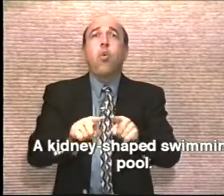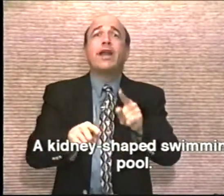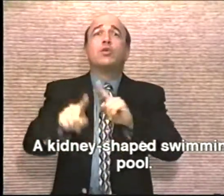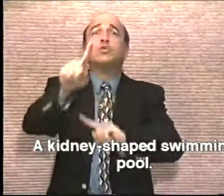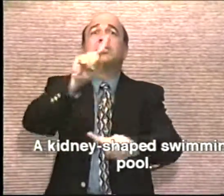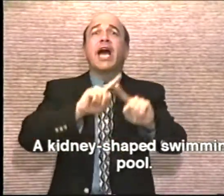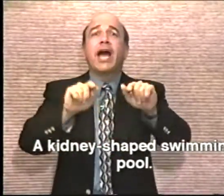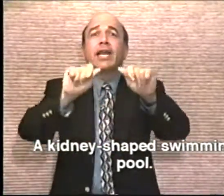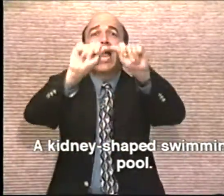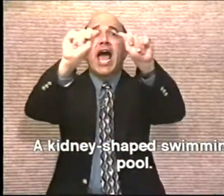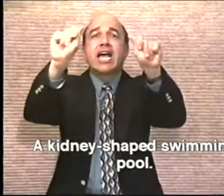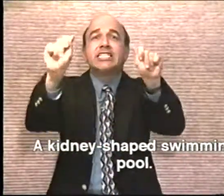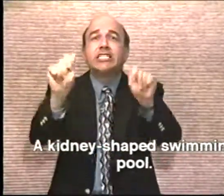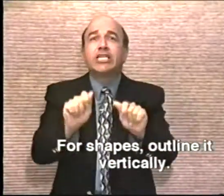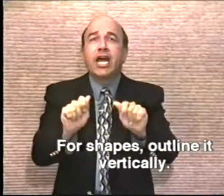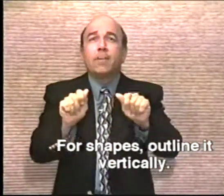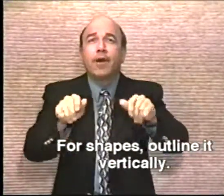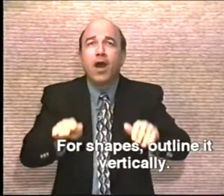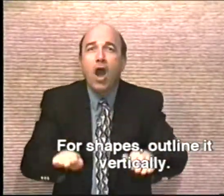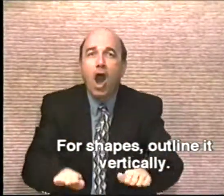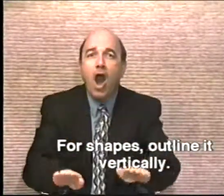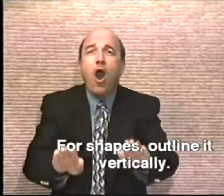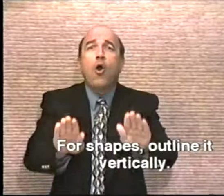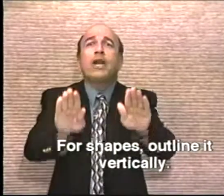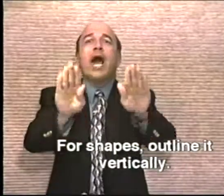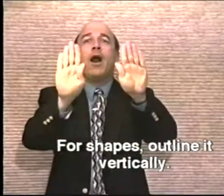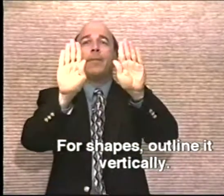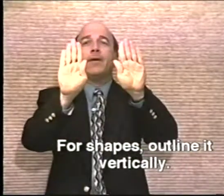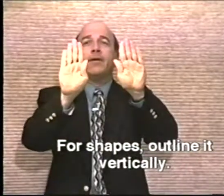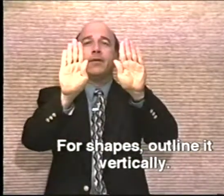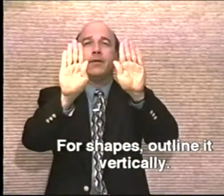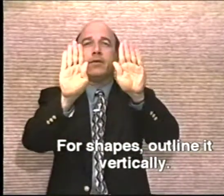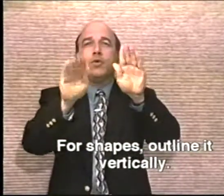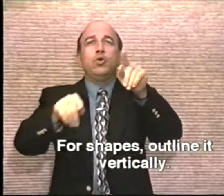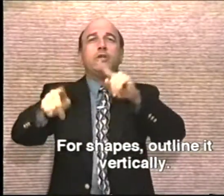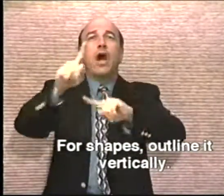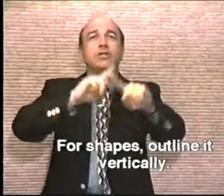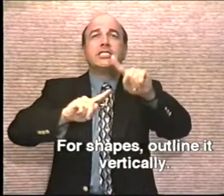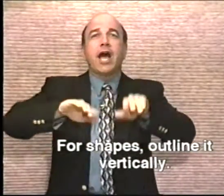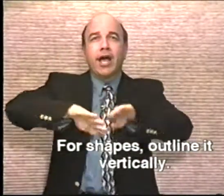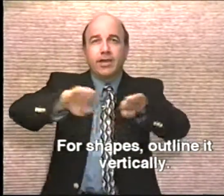When you sign a shape, hold it up. You don't sign.